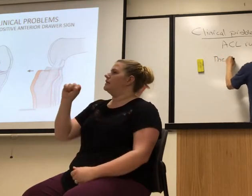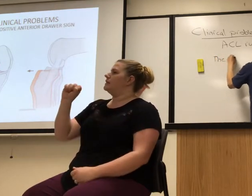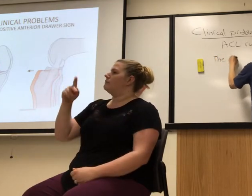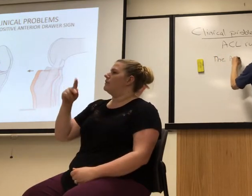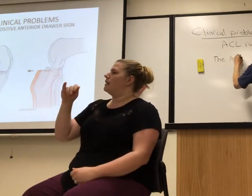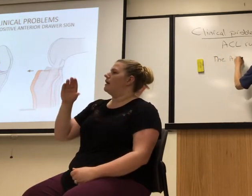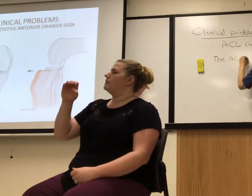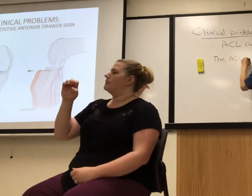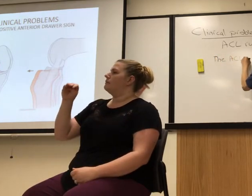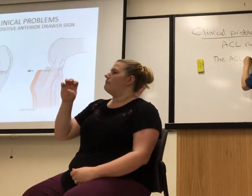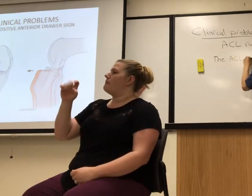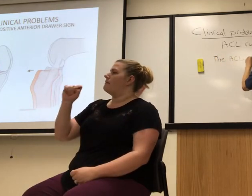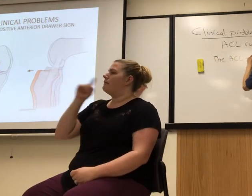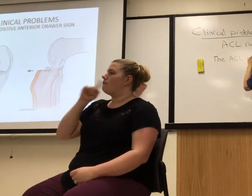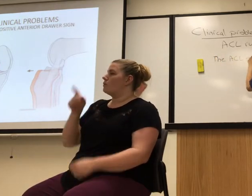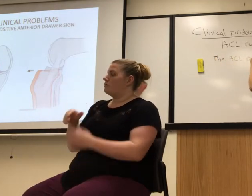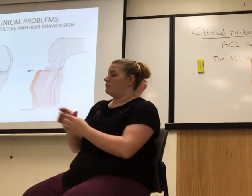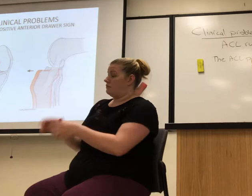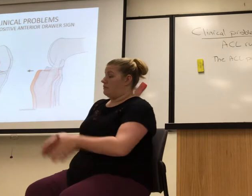The ACL